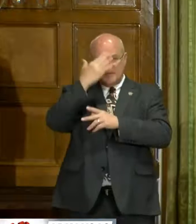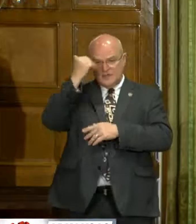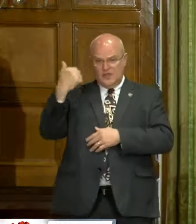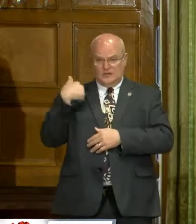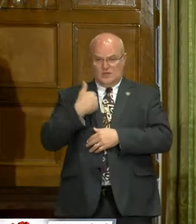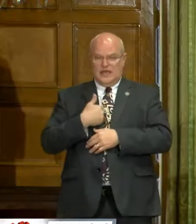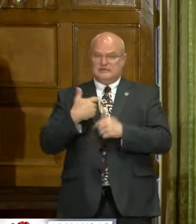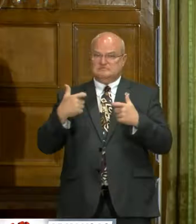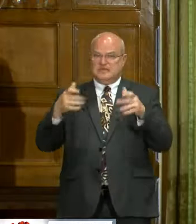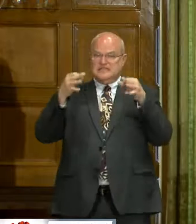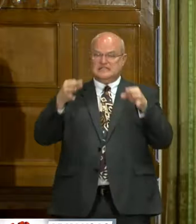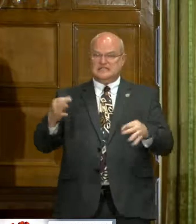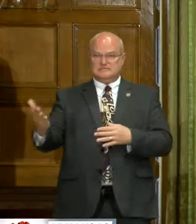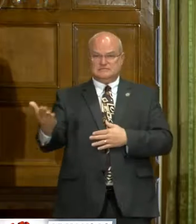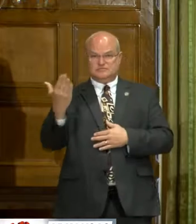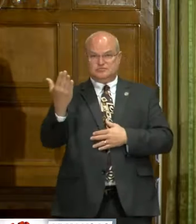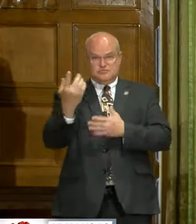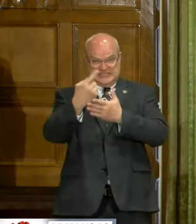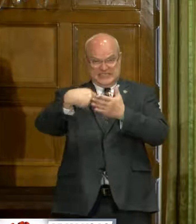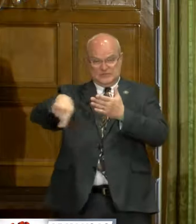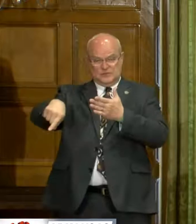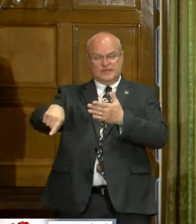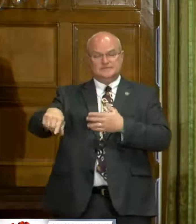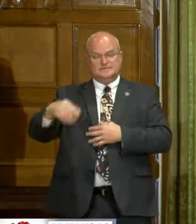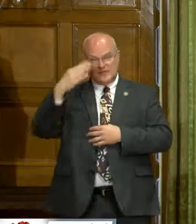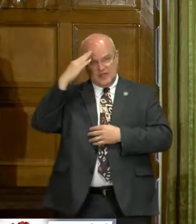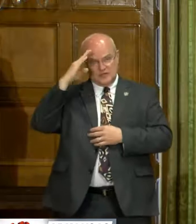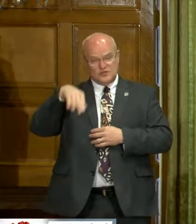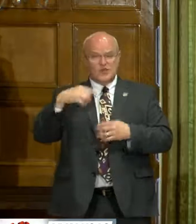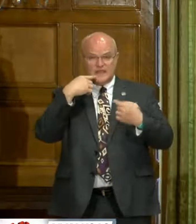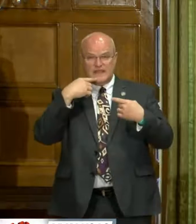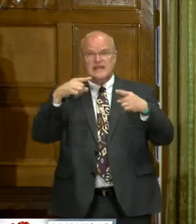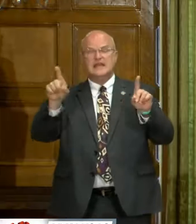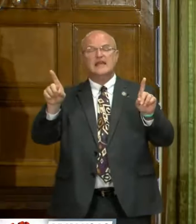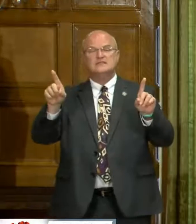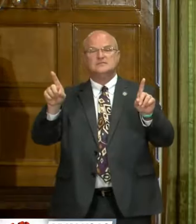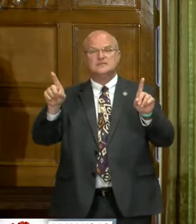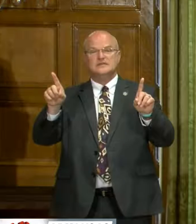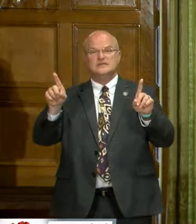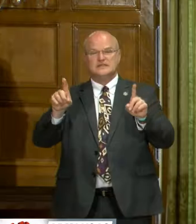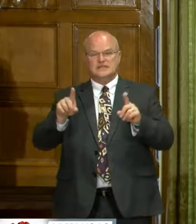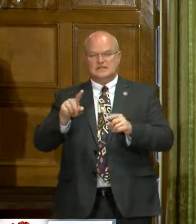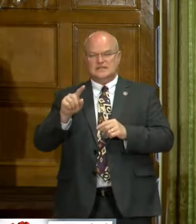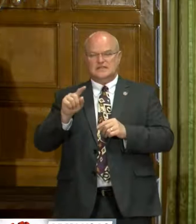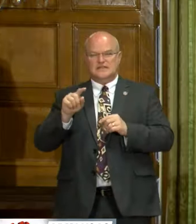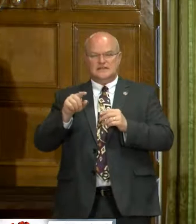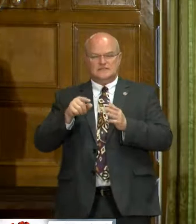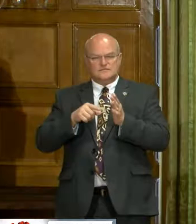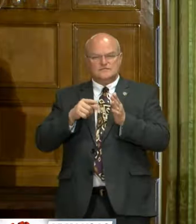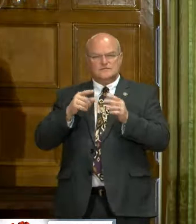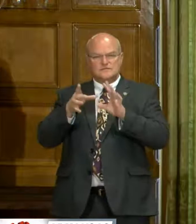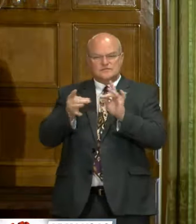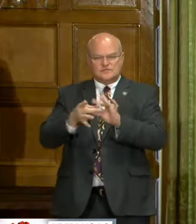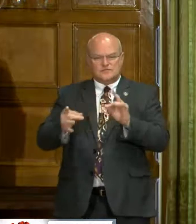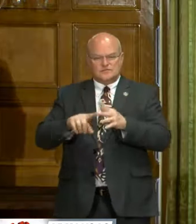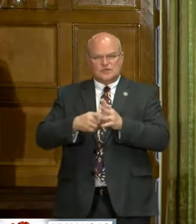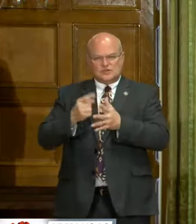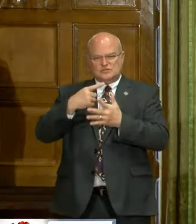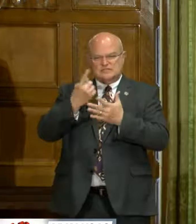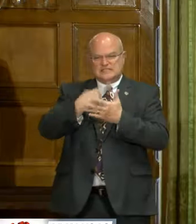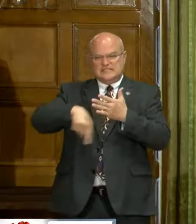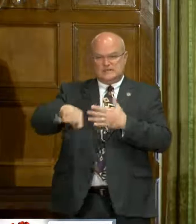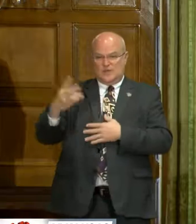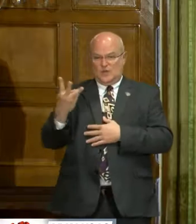because we have some big decisions to make next week. As you know, the announcement trail starts on Wednesday of